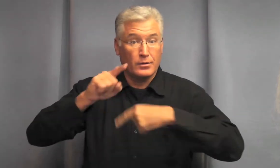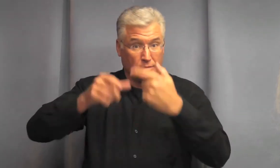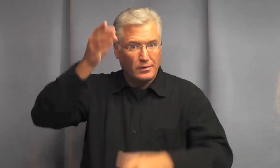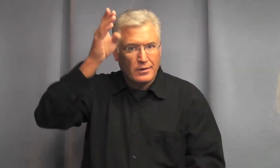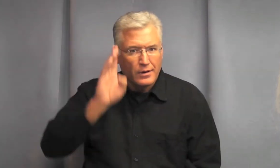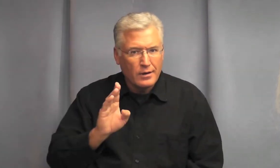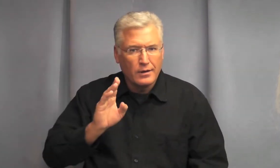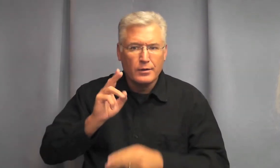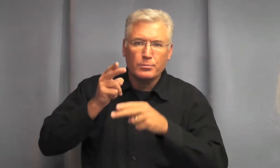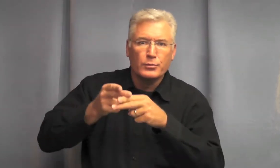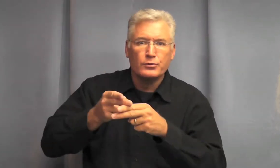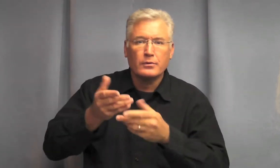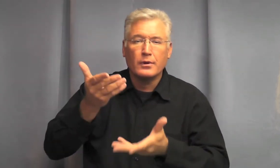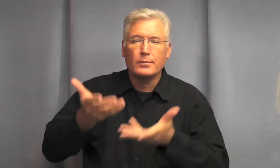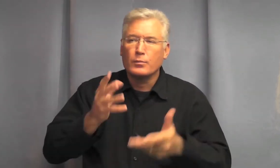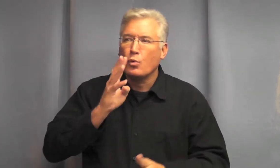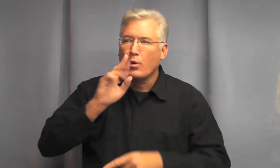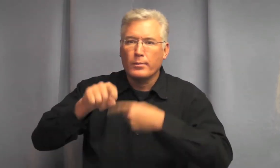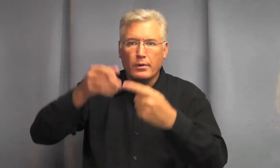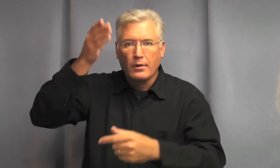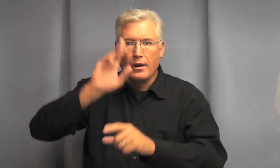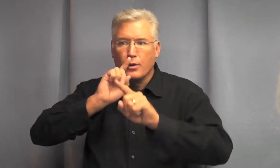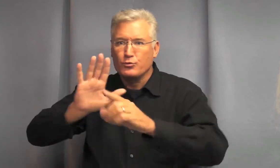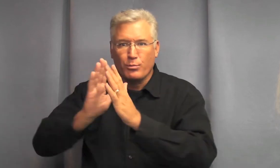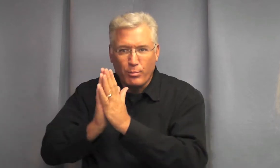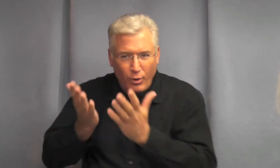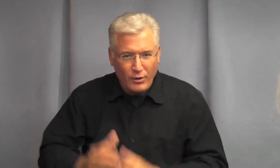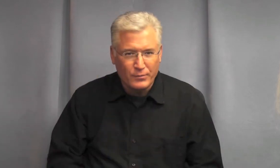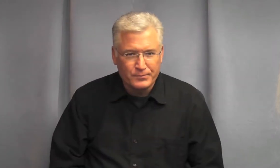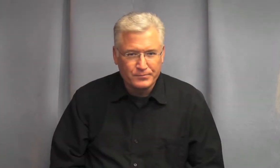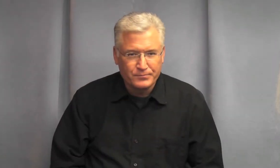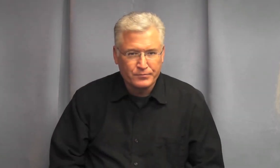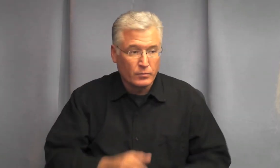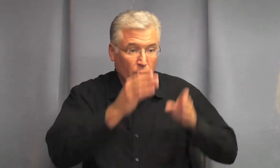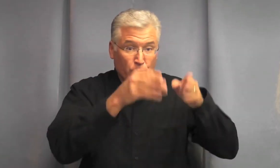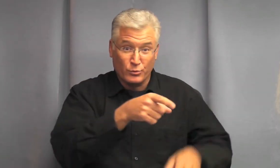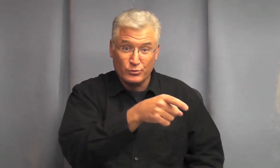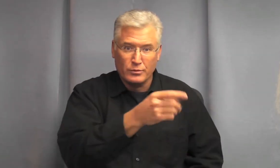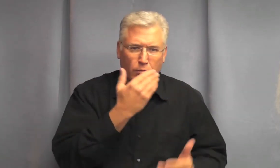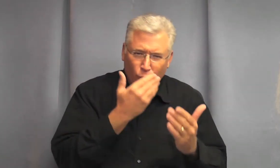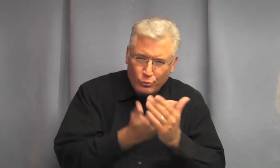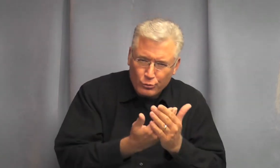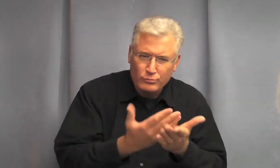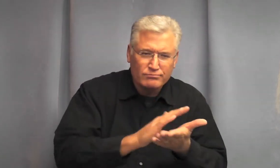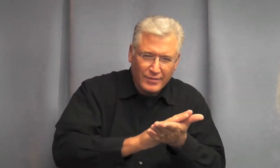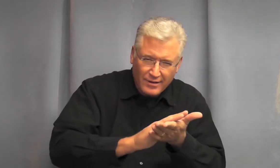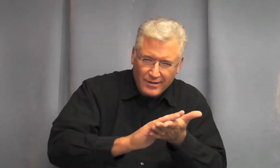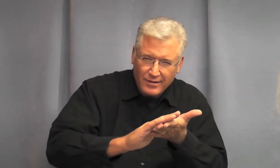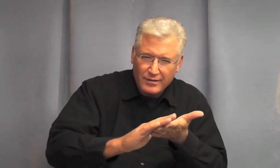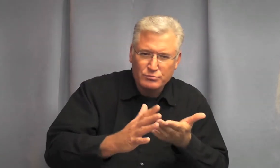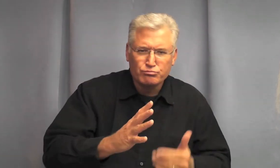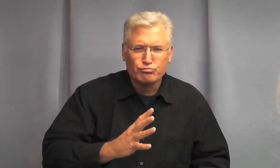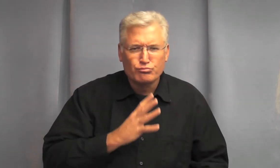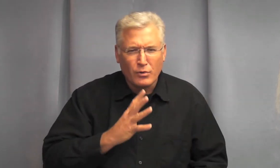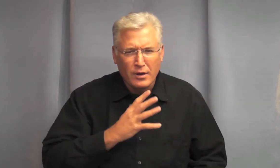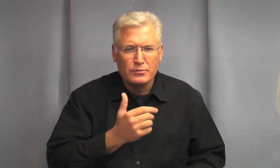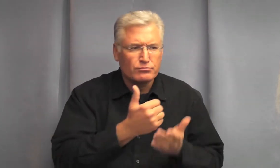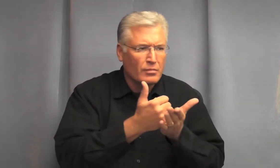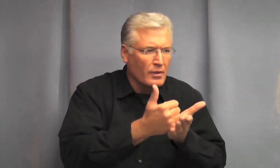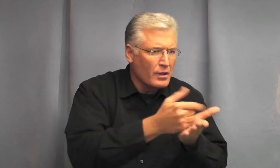for his sins. Or he's excited about God, and he talks about God and about his prayers, God answering prayers. The first person, now he's nice